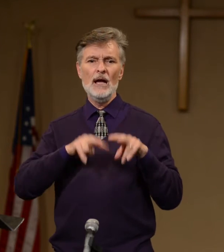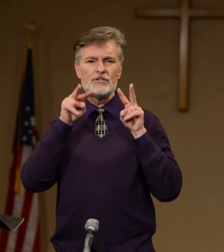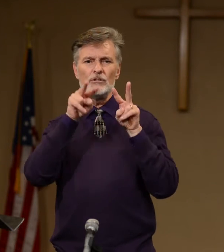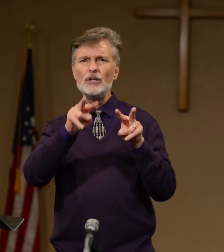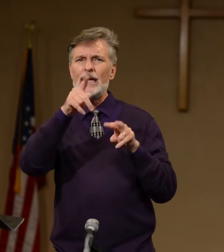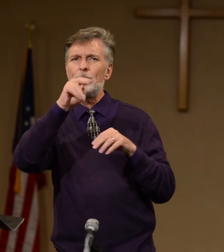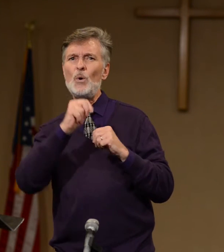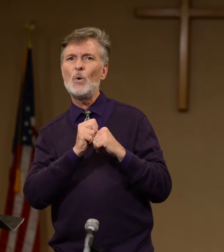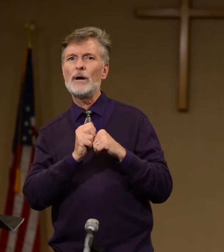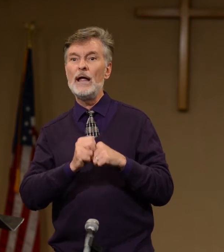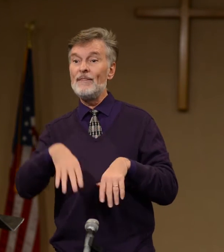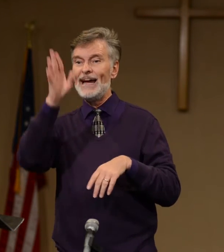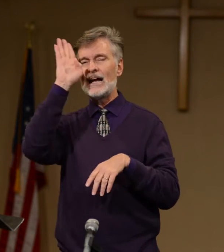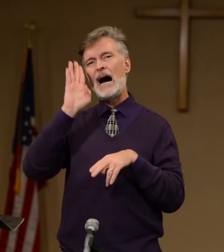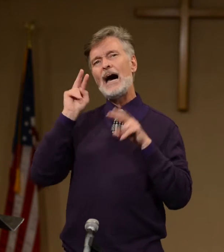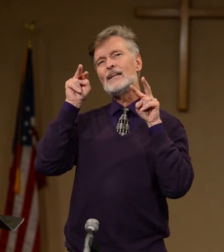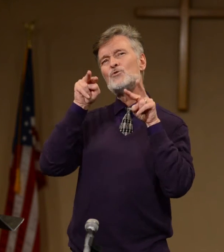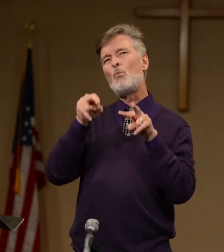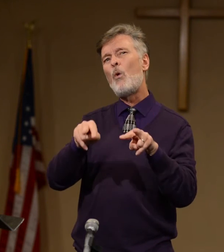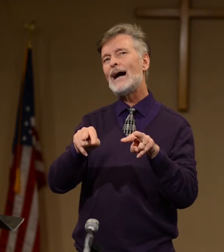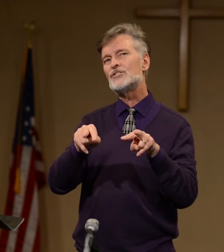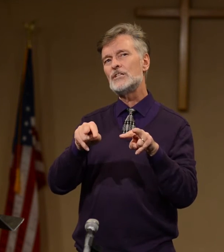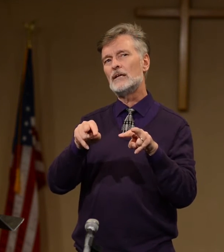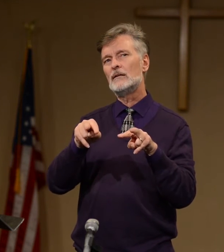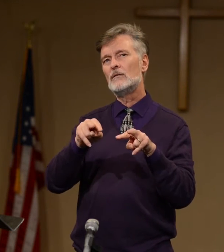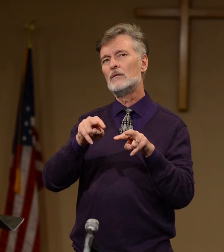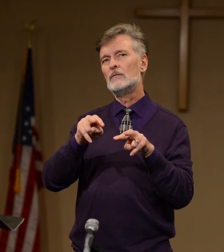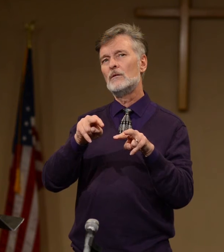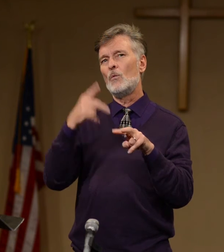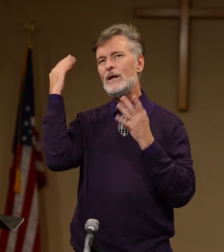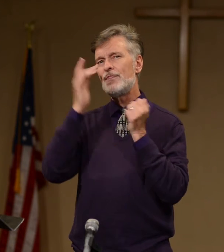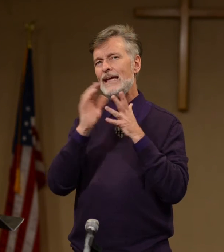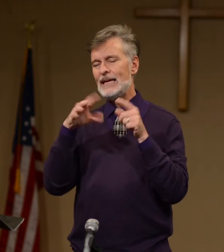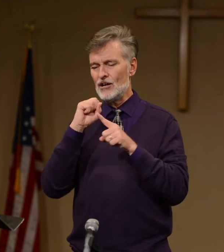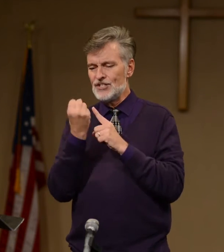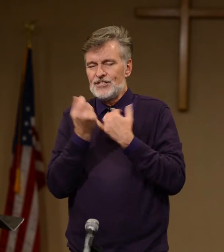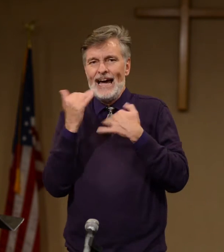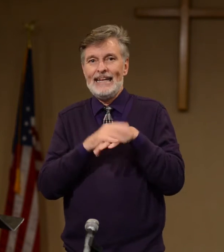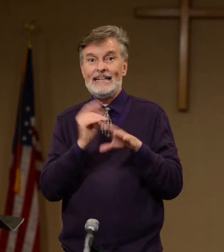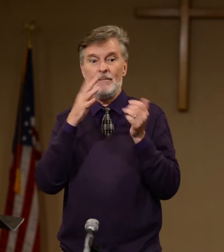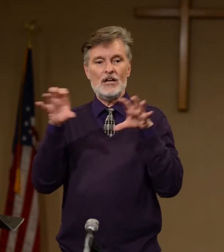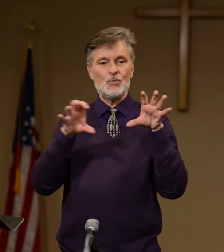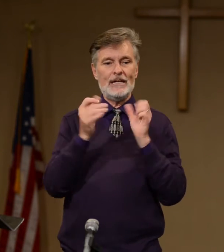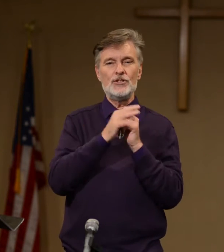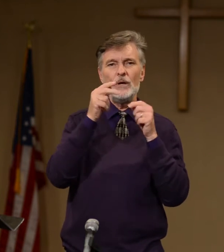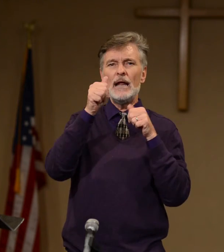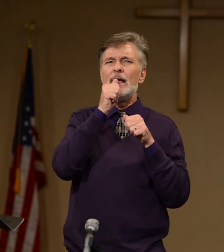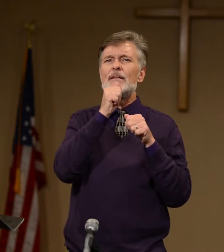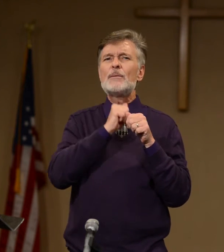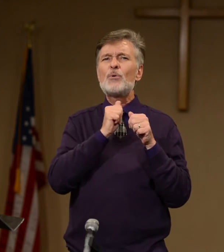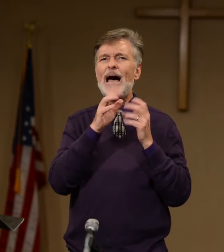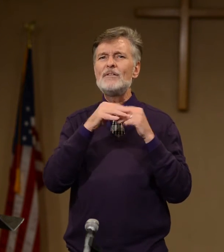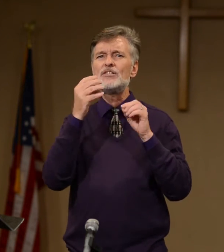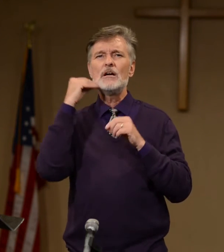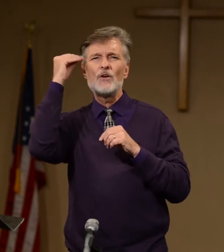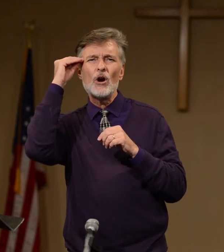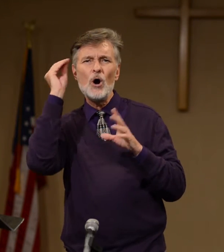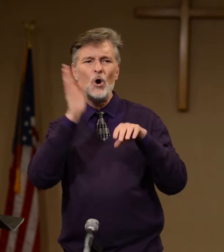to look at porn, that God is watching. We think in our society today, because we can do it in the privacy of our home,